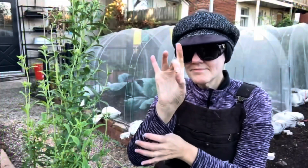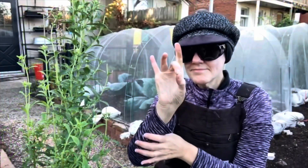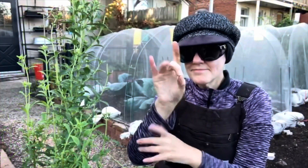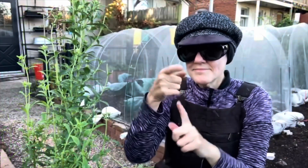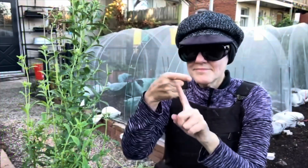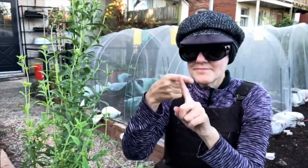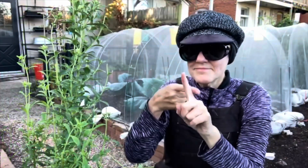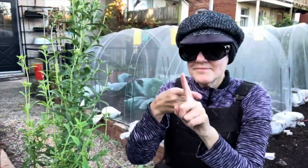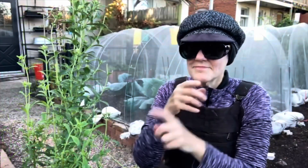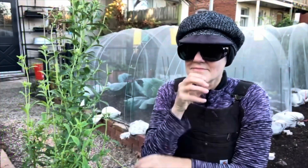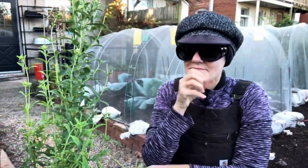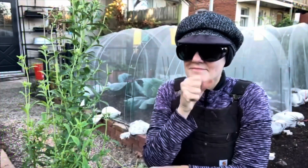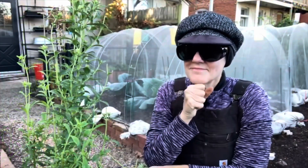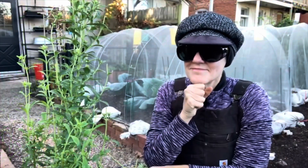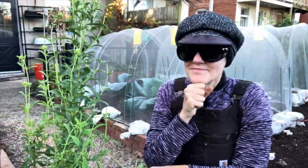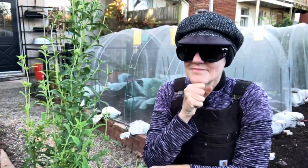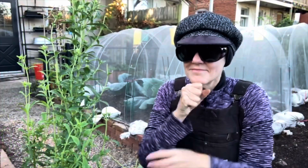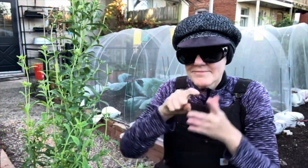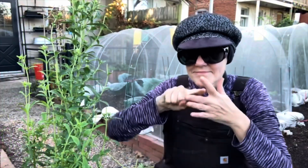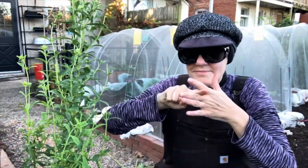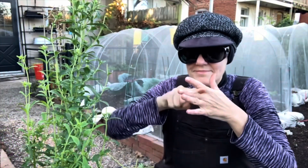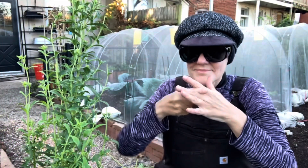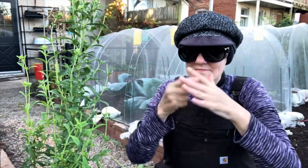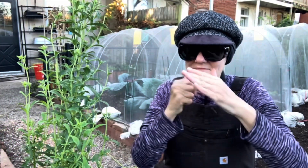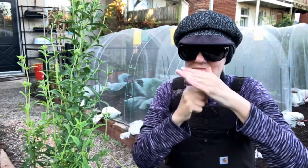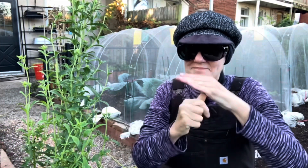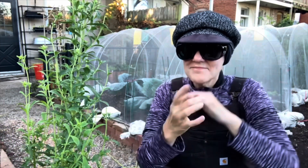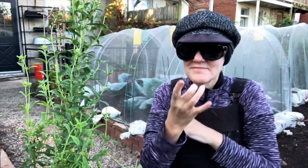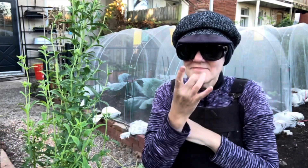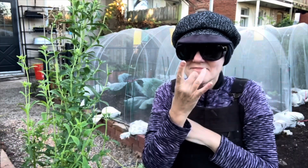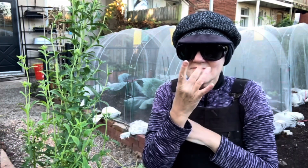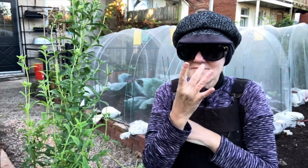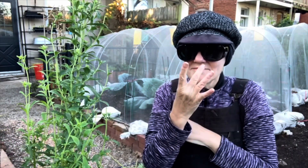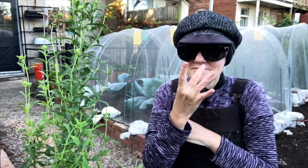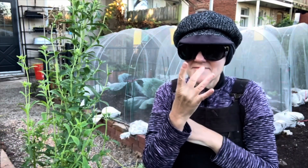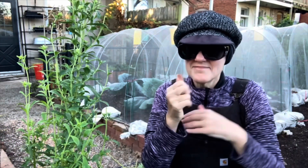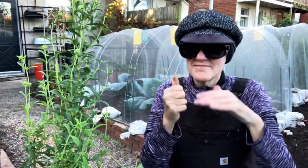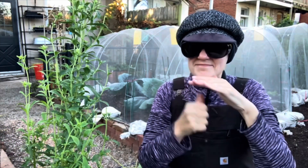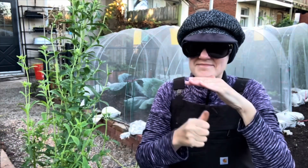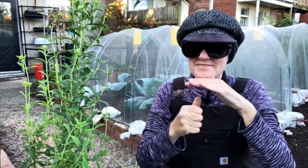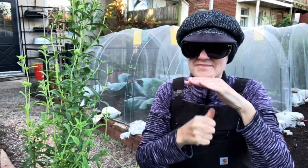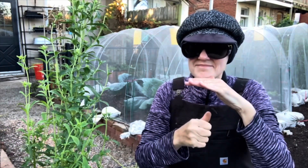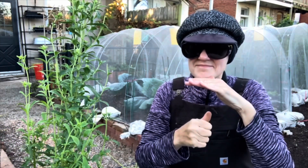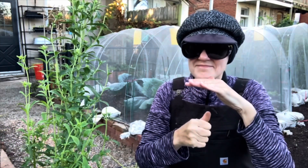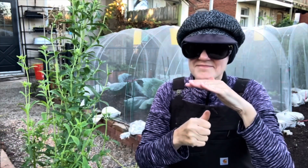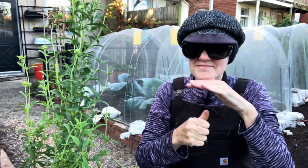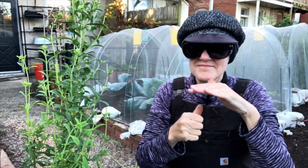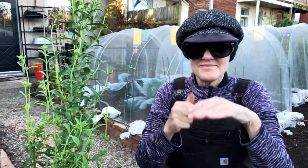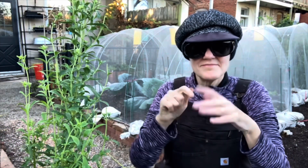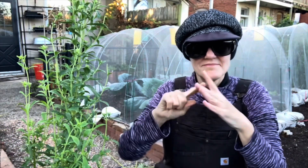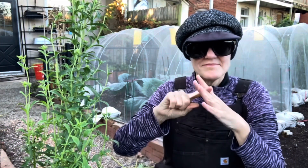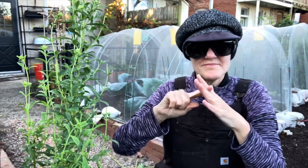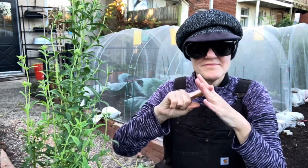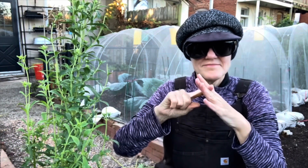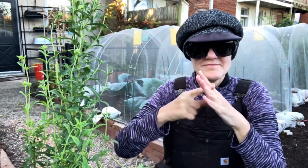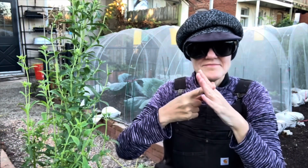This plant is 8 months old. I started under lights down in my basement back